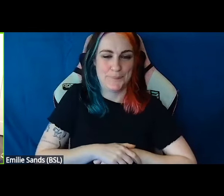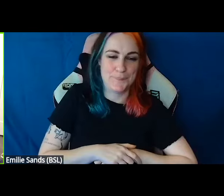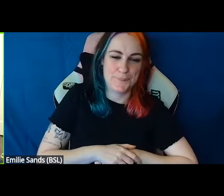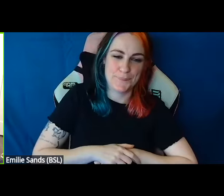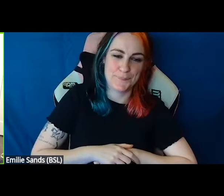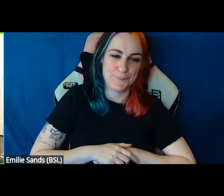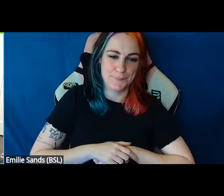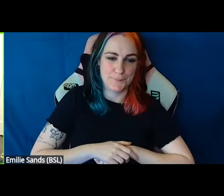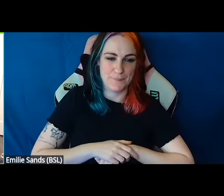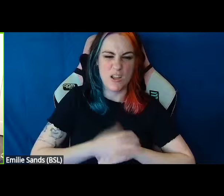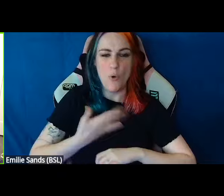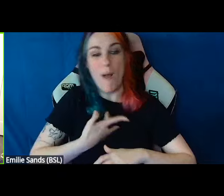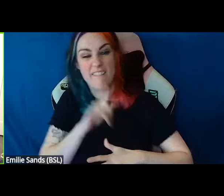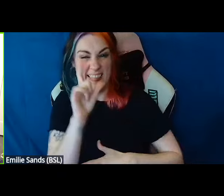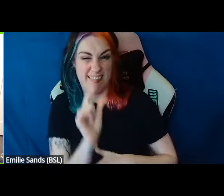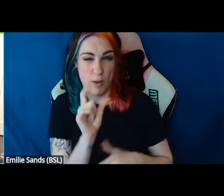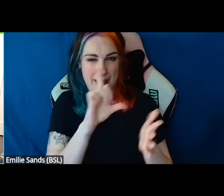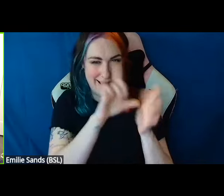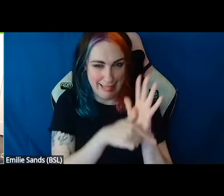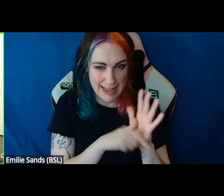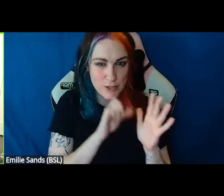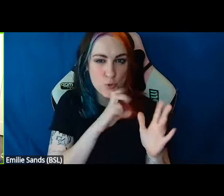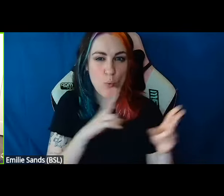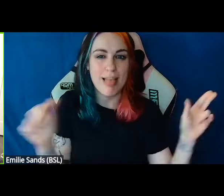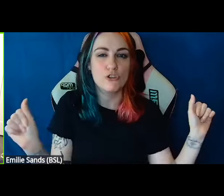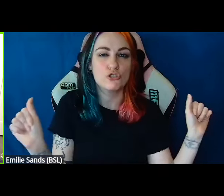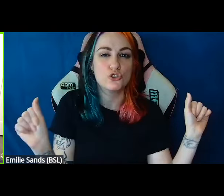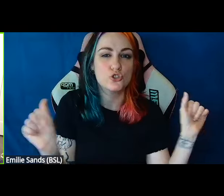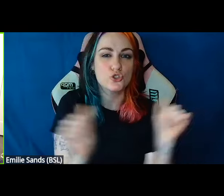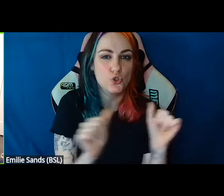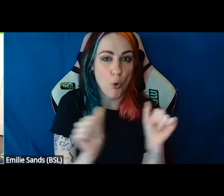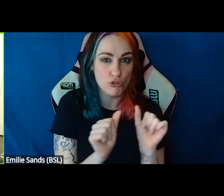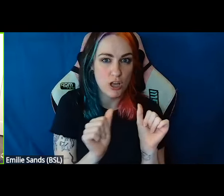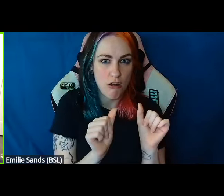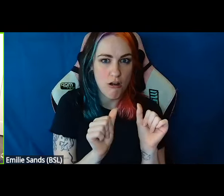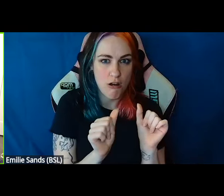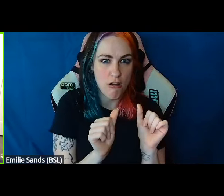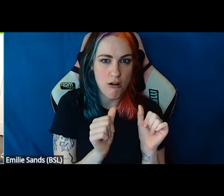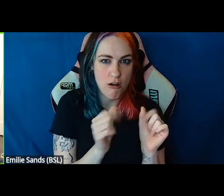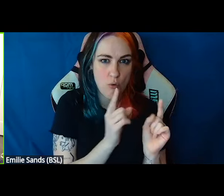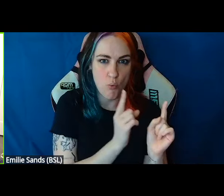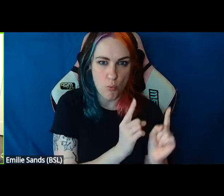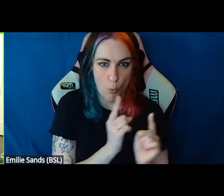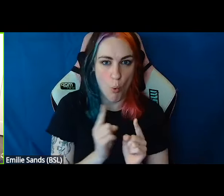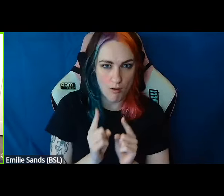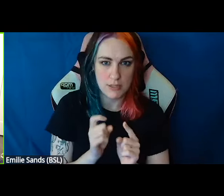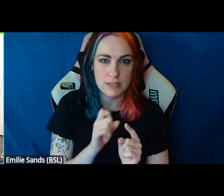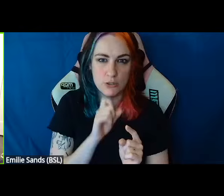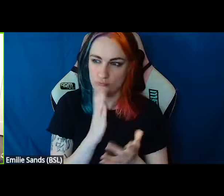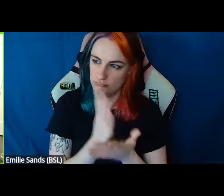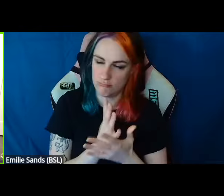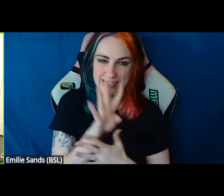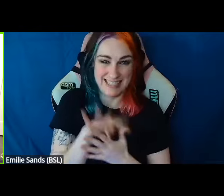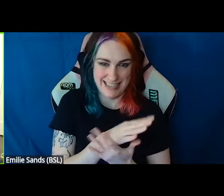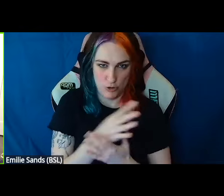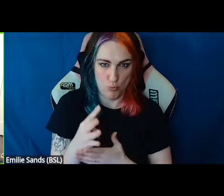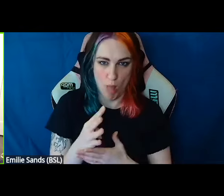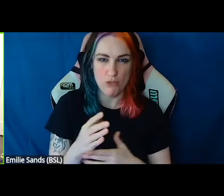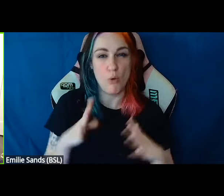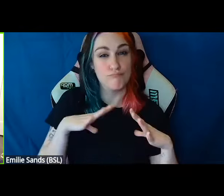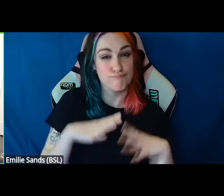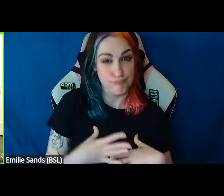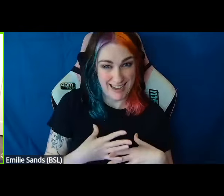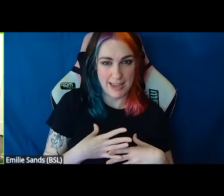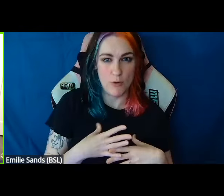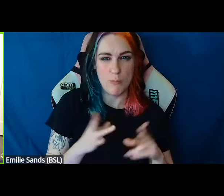a head start, so we're going to shorten this break just a little bit to stay on schedule, but we will still be back at